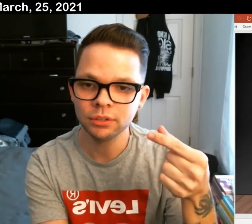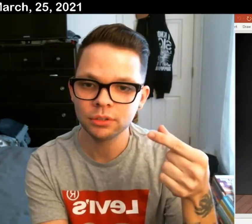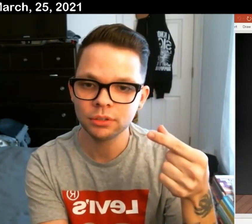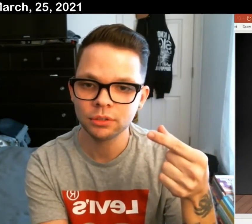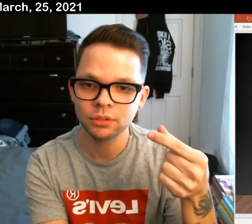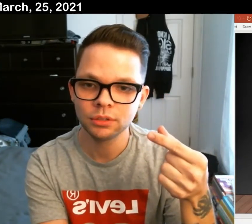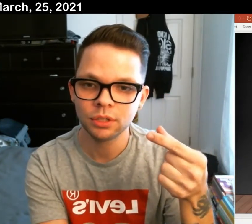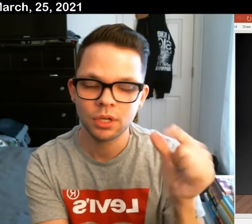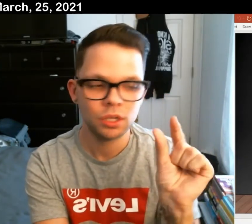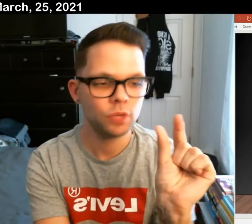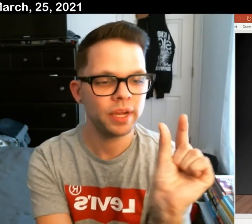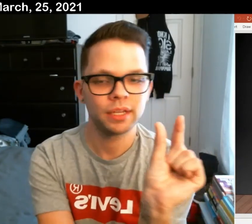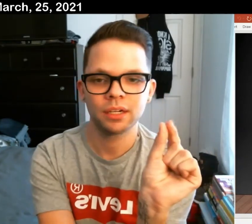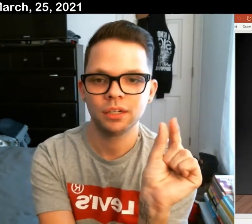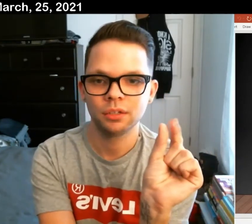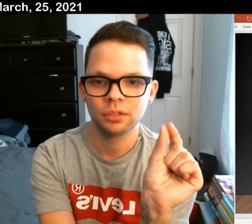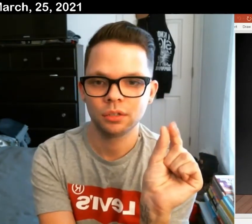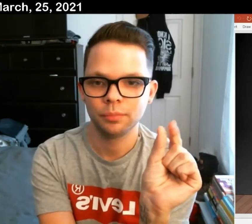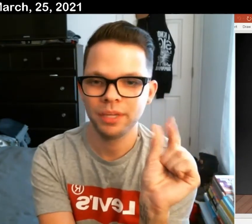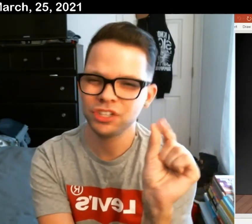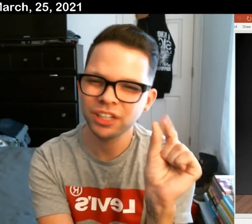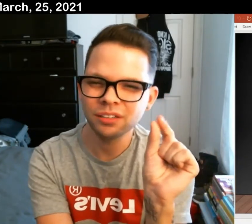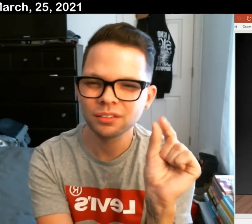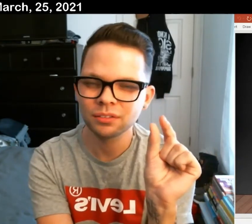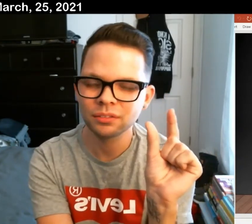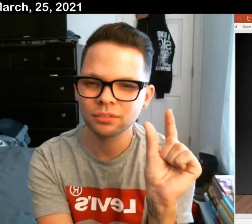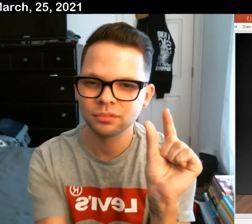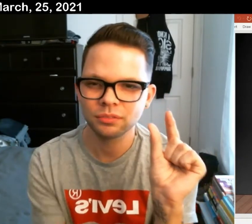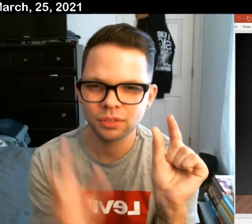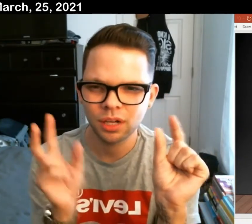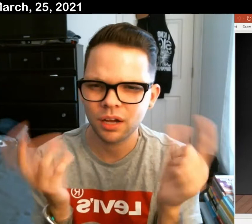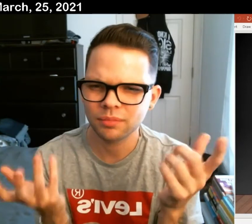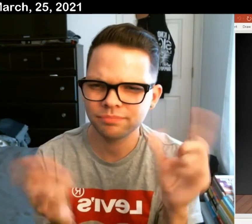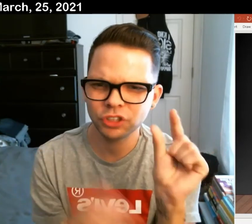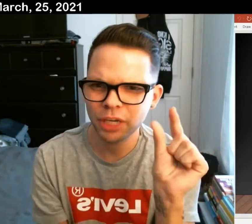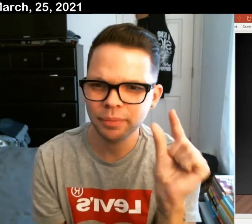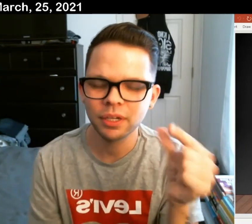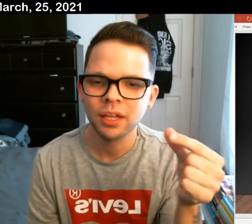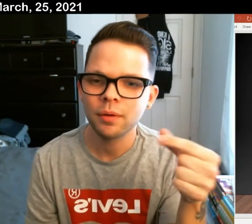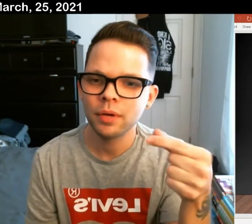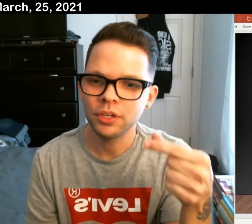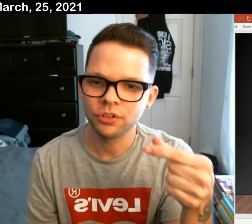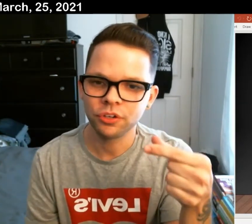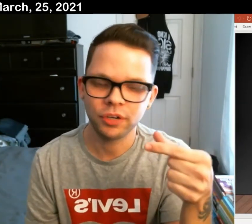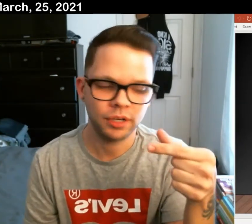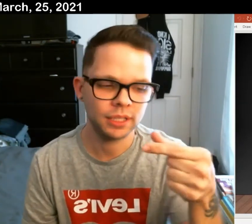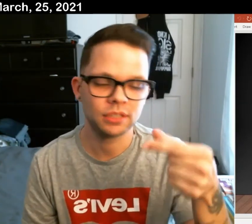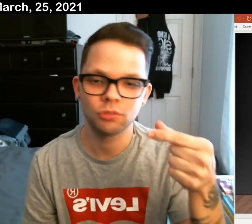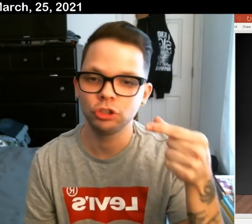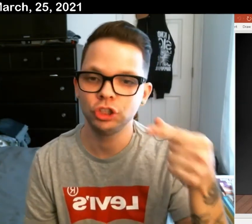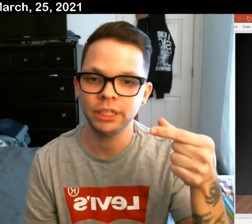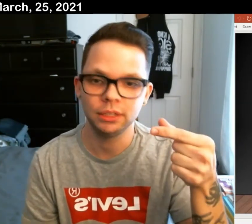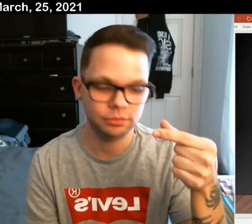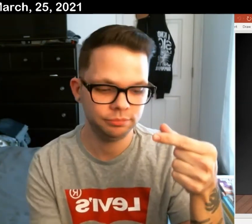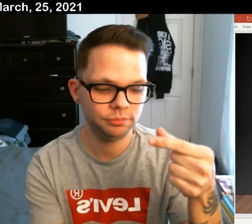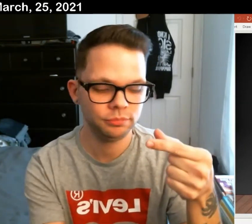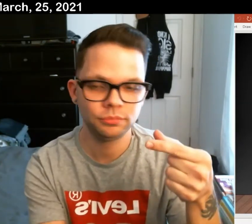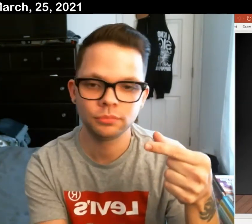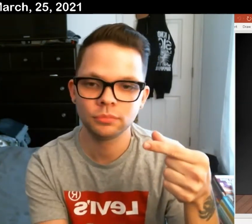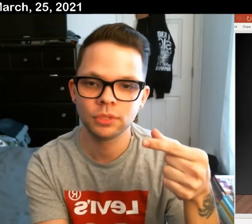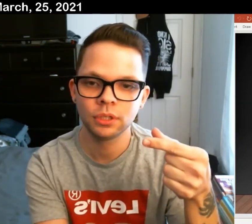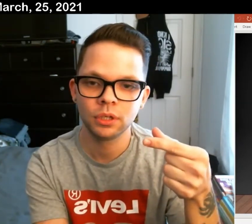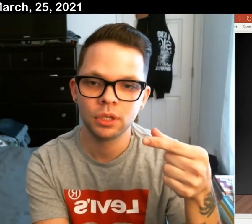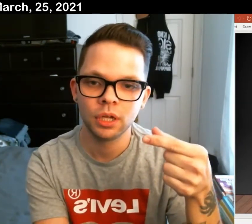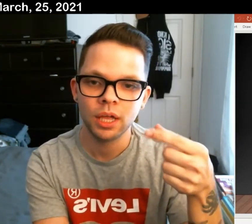G. You're making like a pinching shape, and you turn your hand like that. So G.